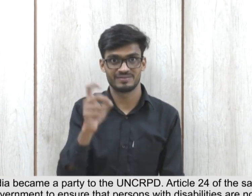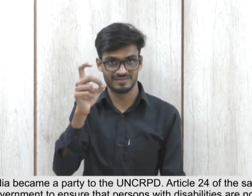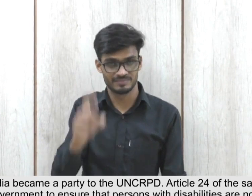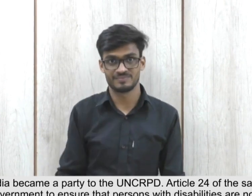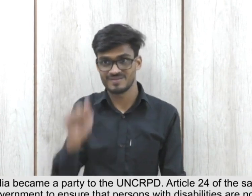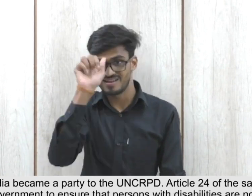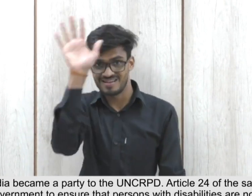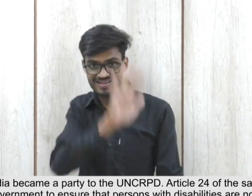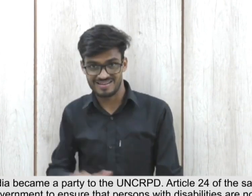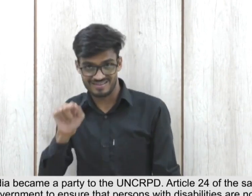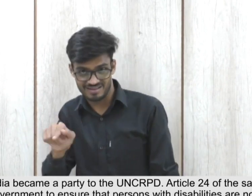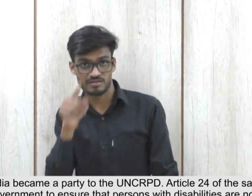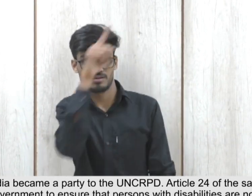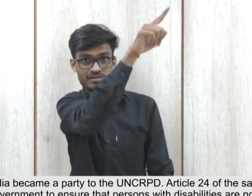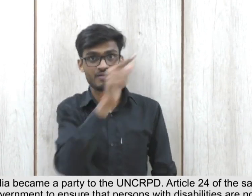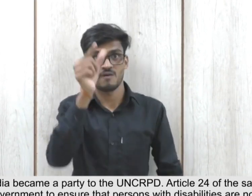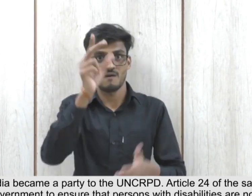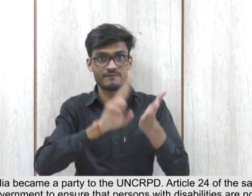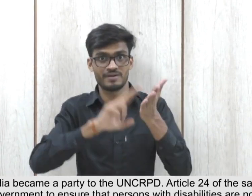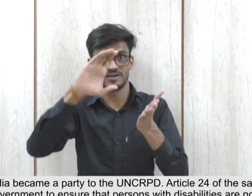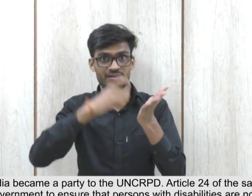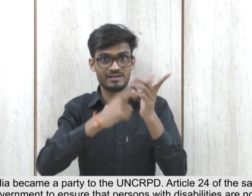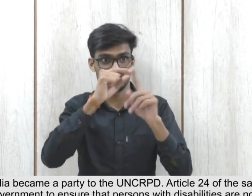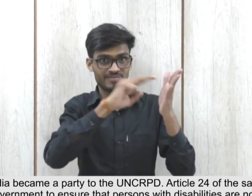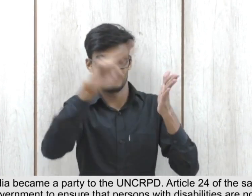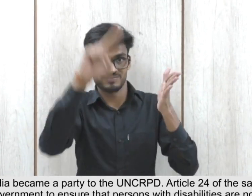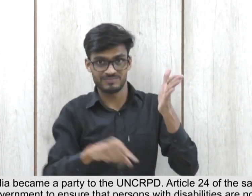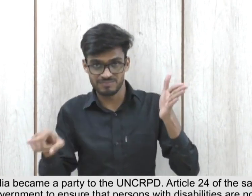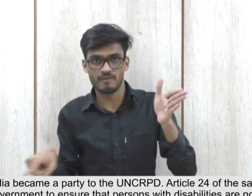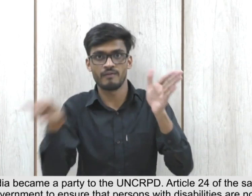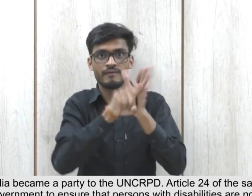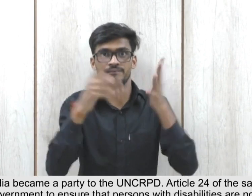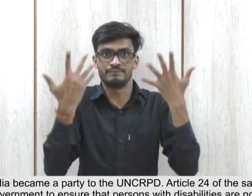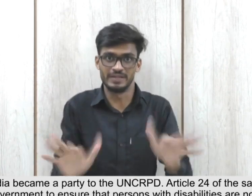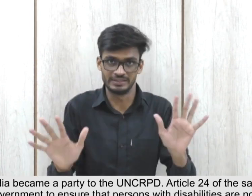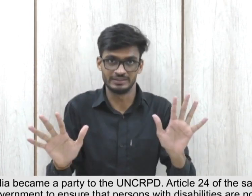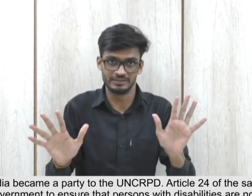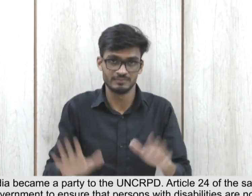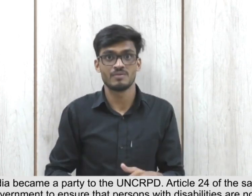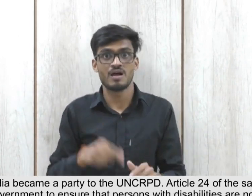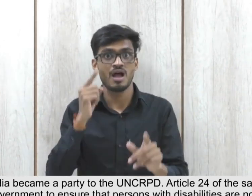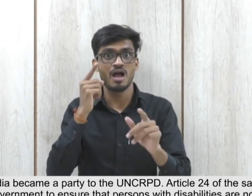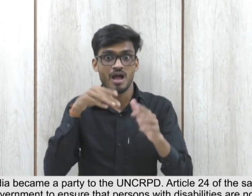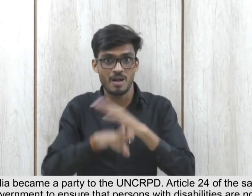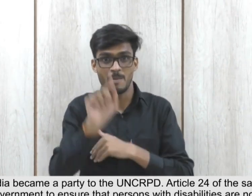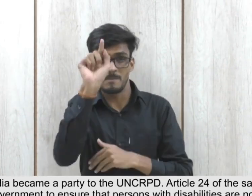5.6 In 2007, India became a part to the UNCRPD. Article 24 of the